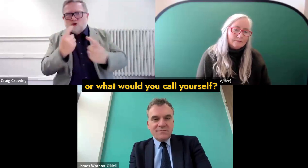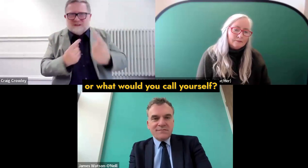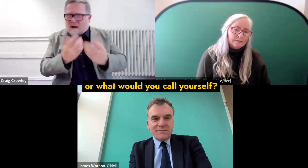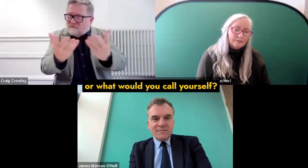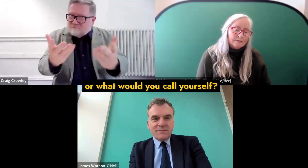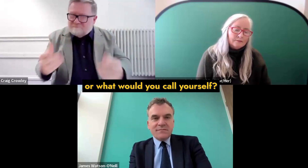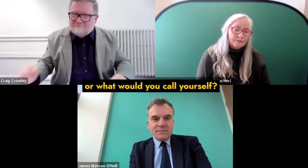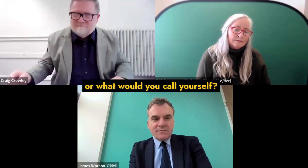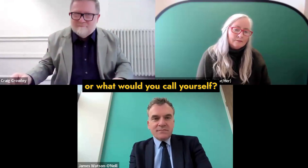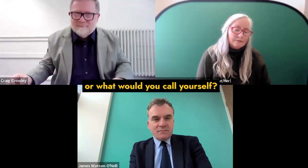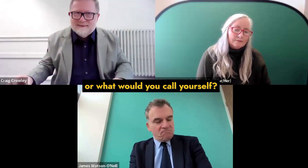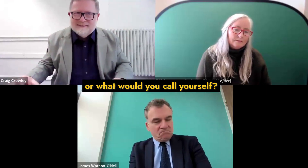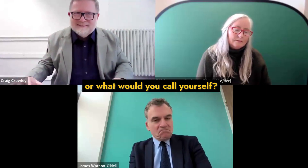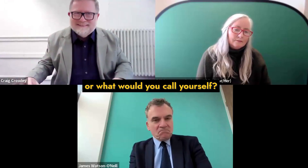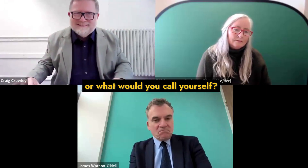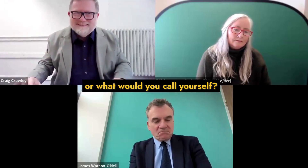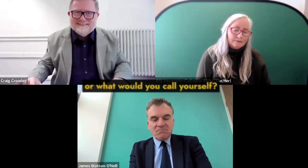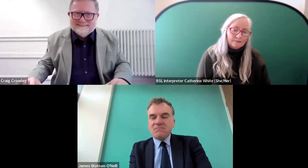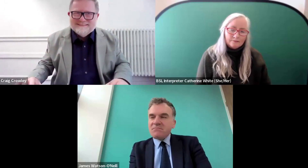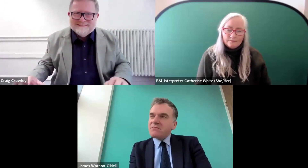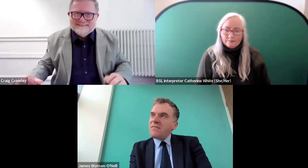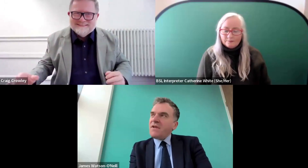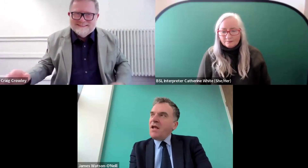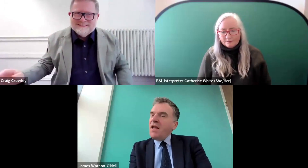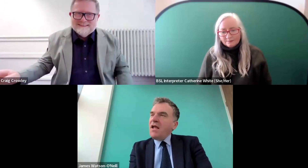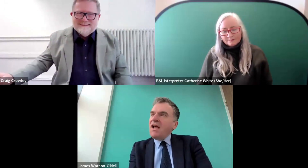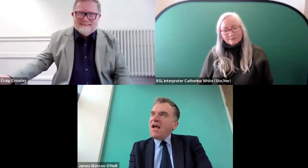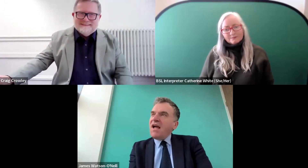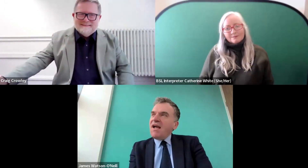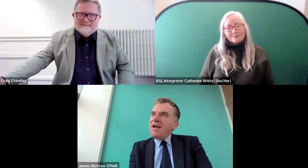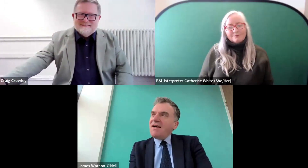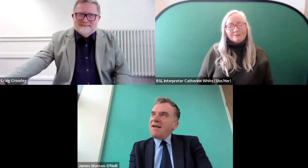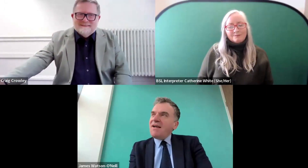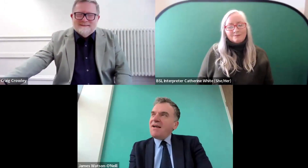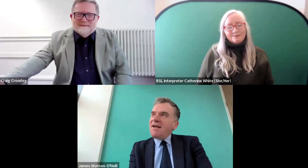person, or what would you call yourself?